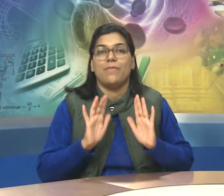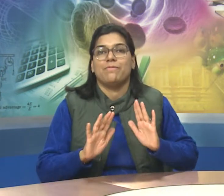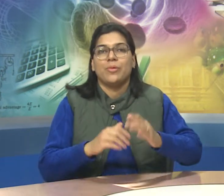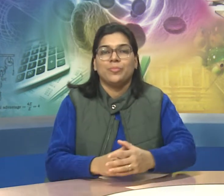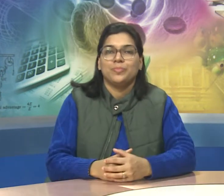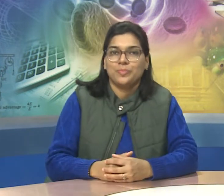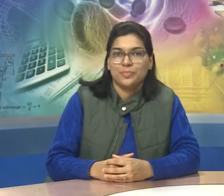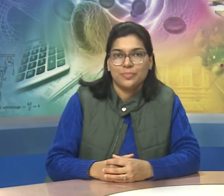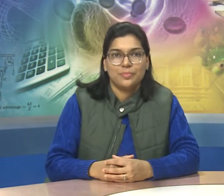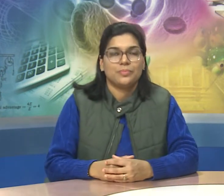miserable.